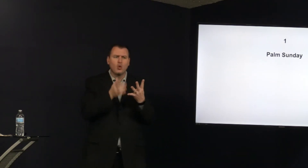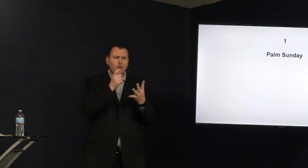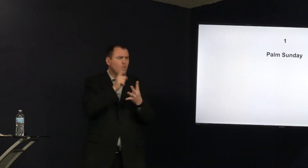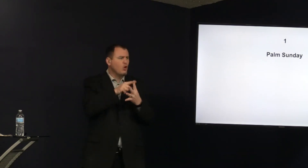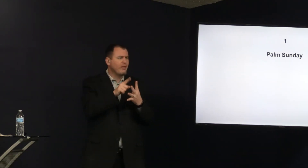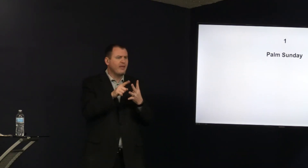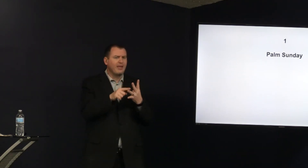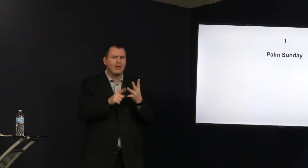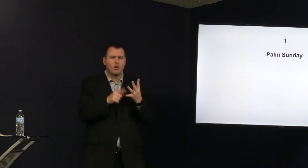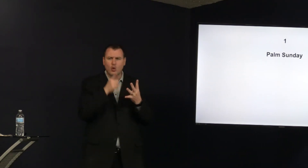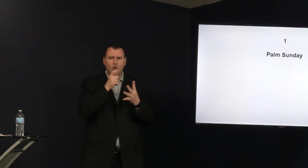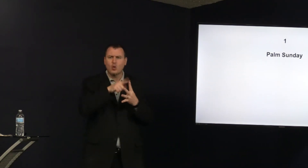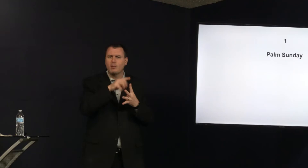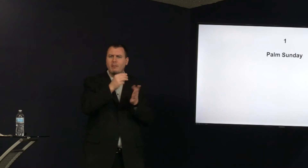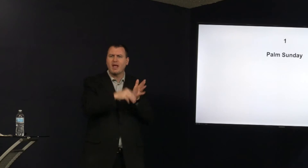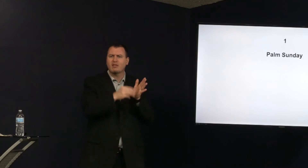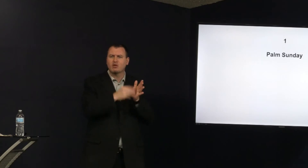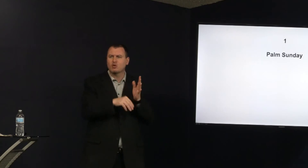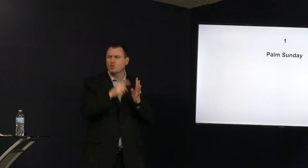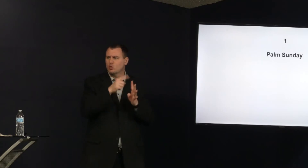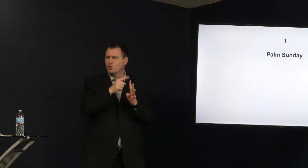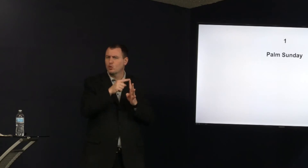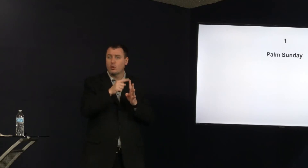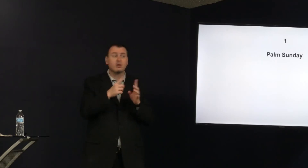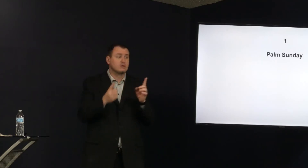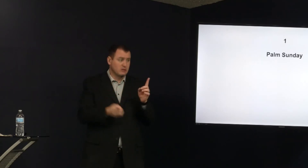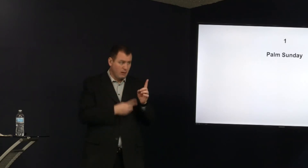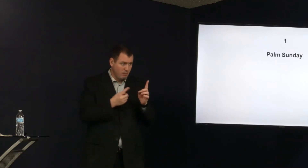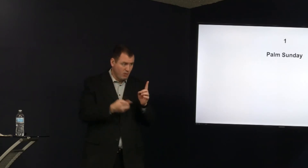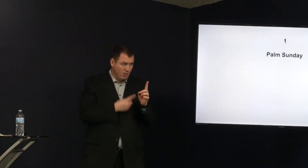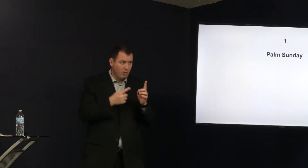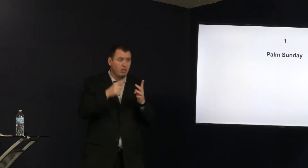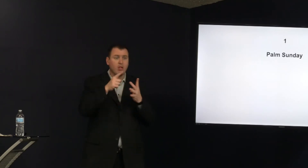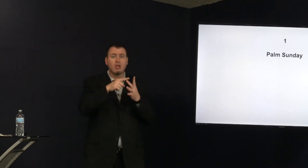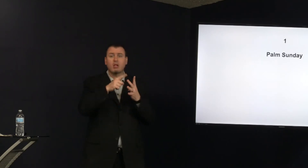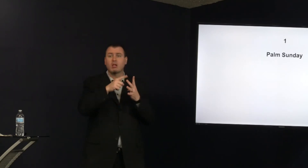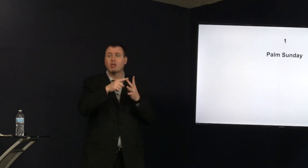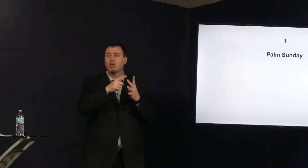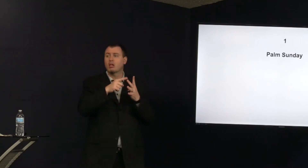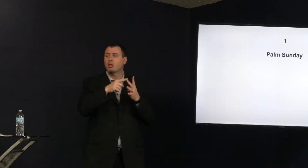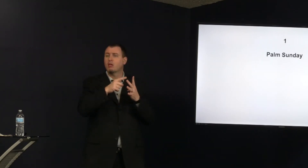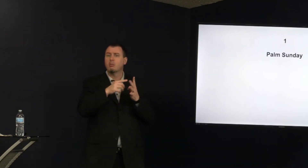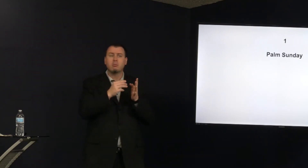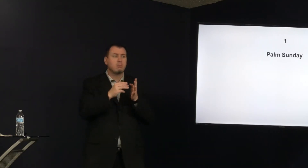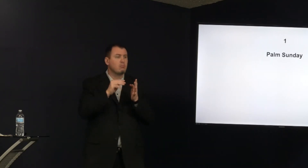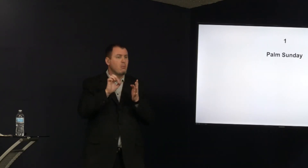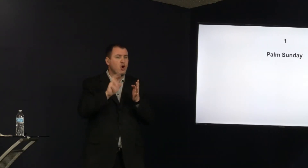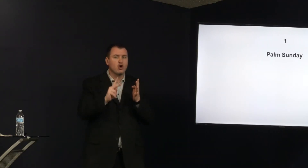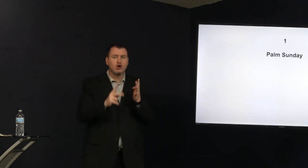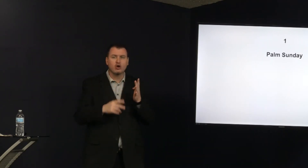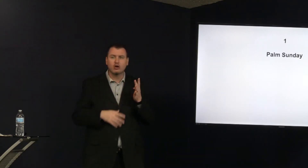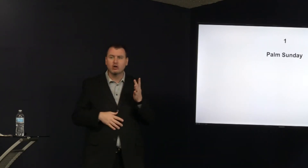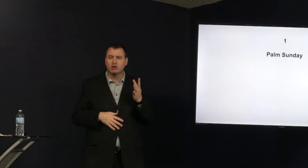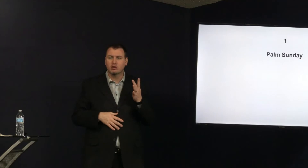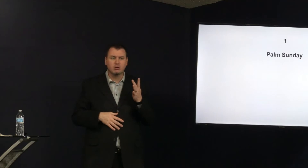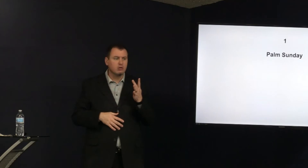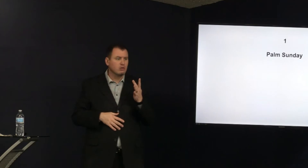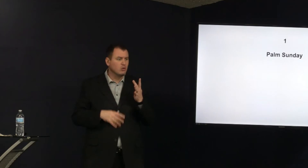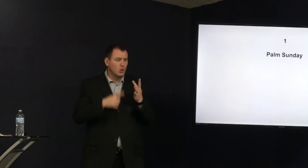we understand that. So now, who are these people? Matthew, Mark, Luke, and John. Matthew was a